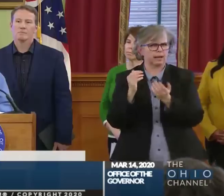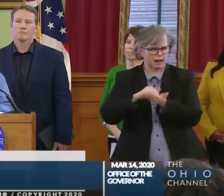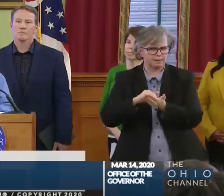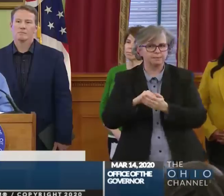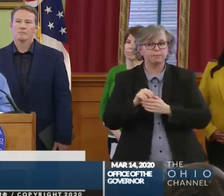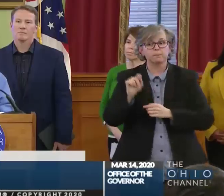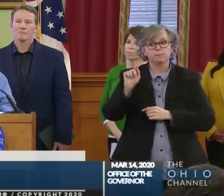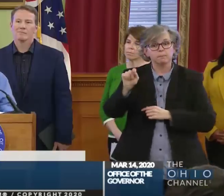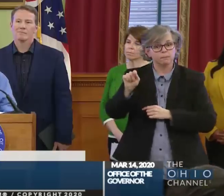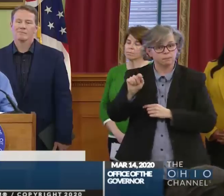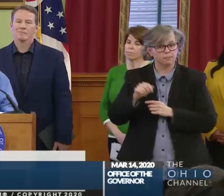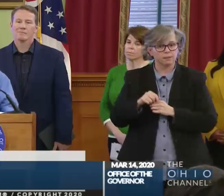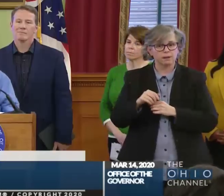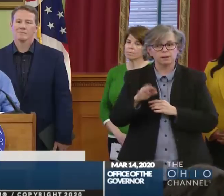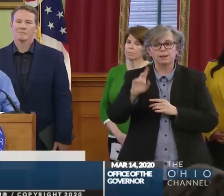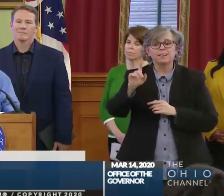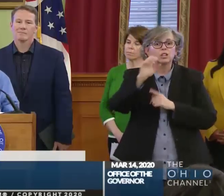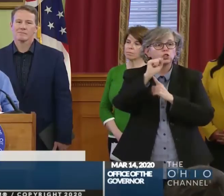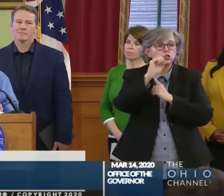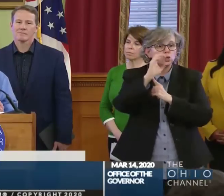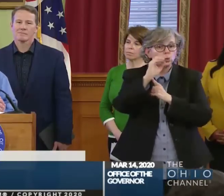social distancing is a key.